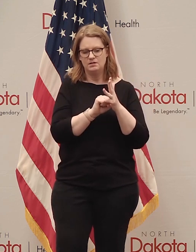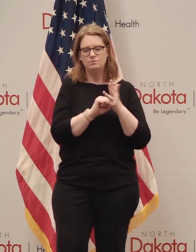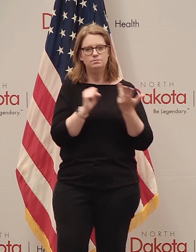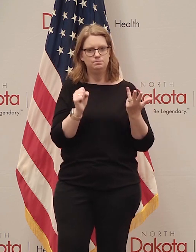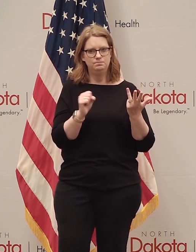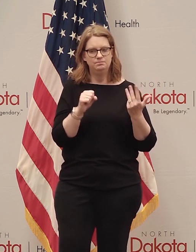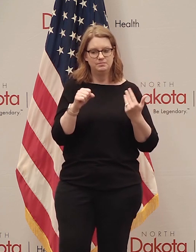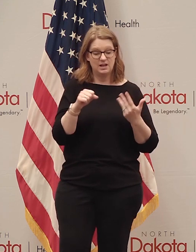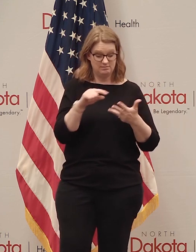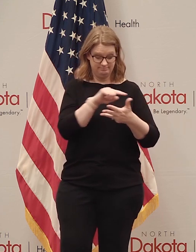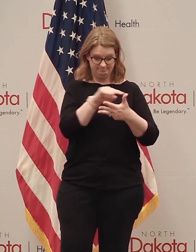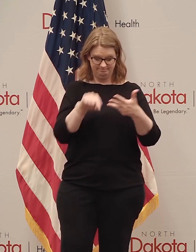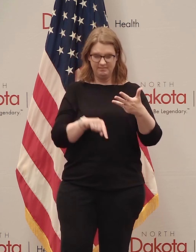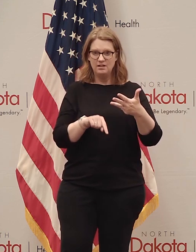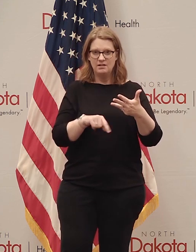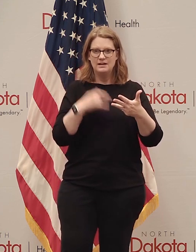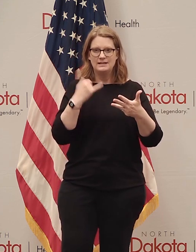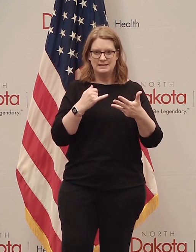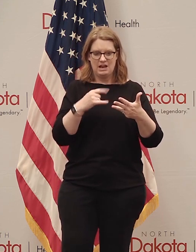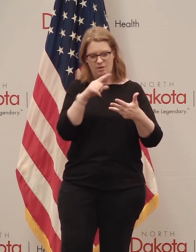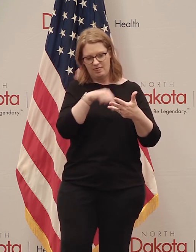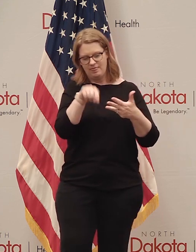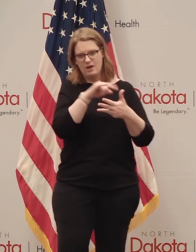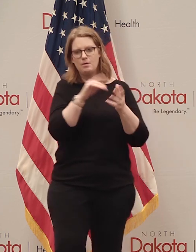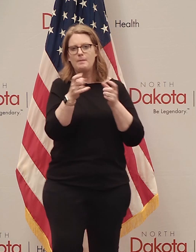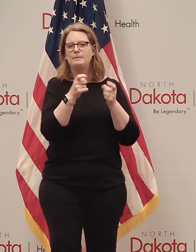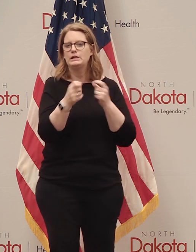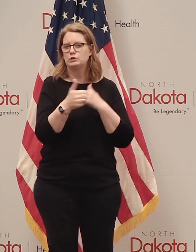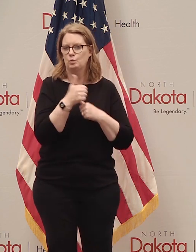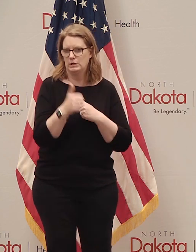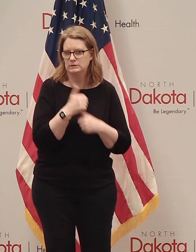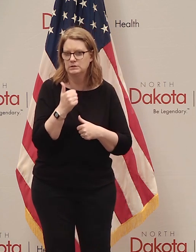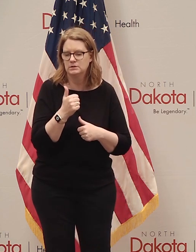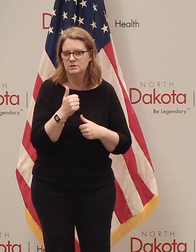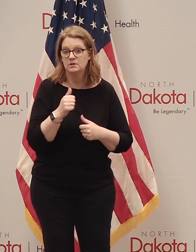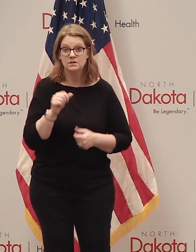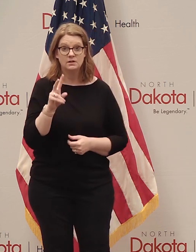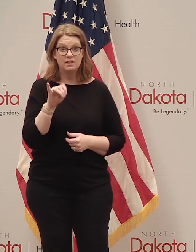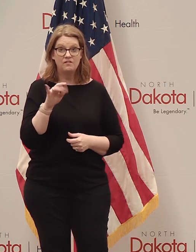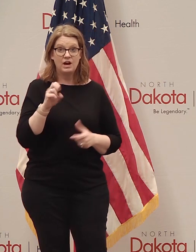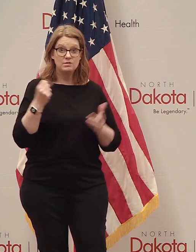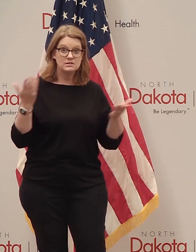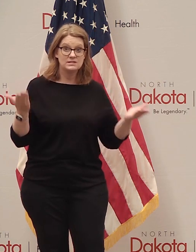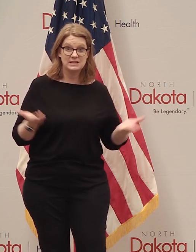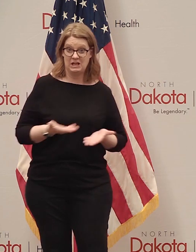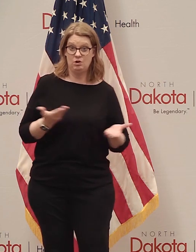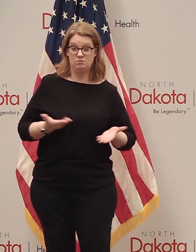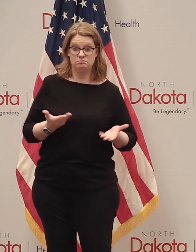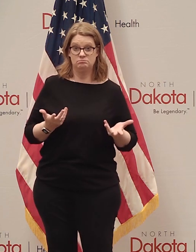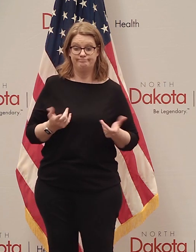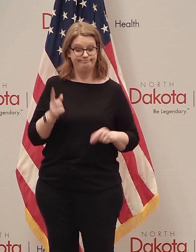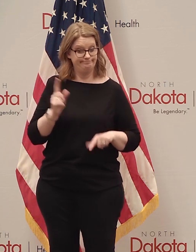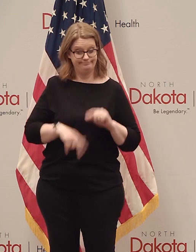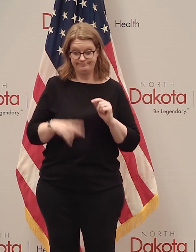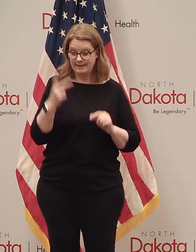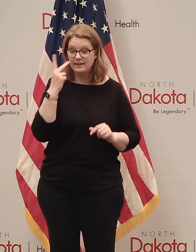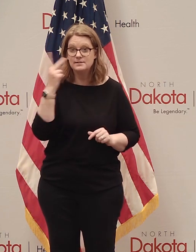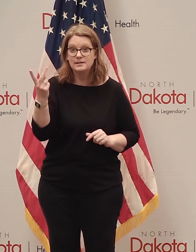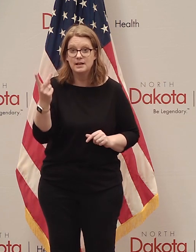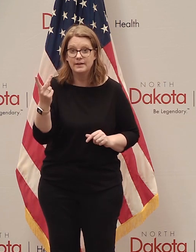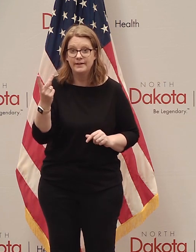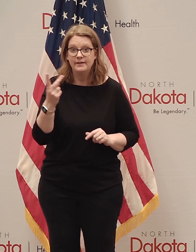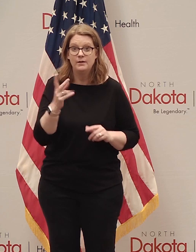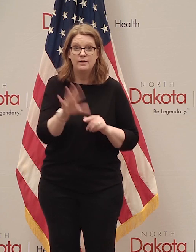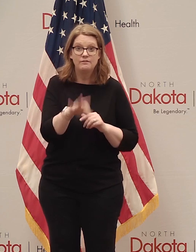leaders at the local level are in the business now of managing risk because the virus is here. It's invisible. We can detect it only